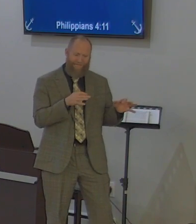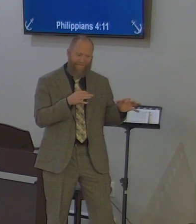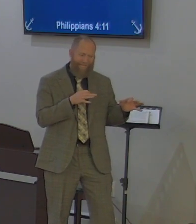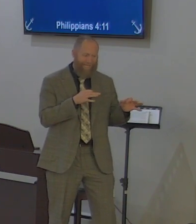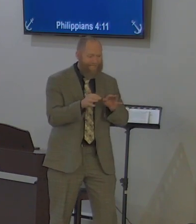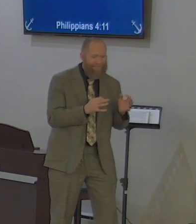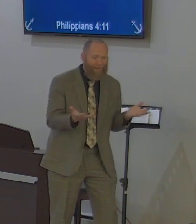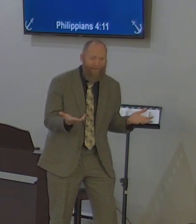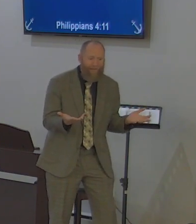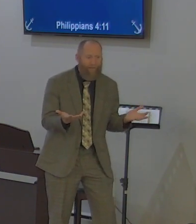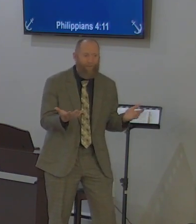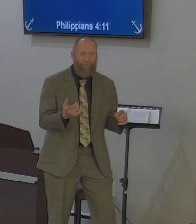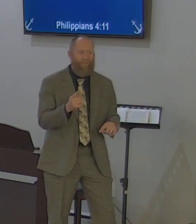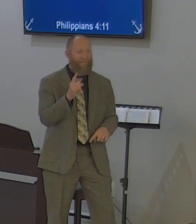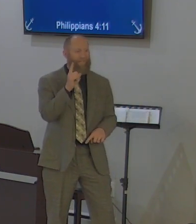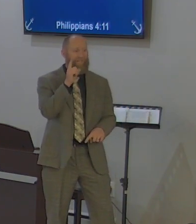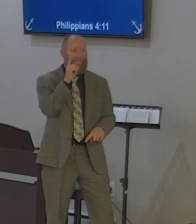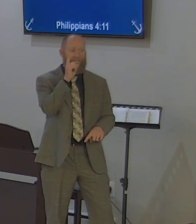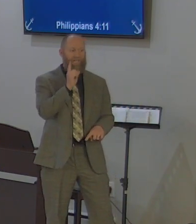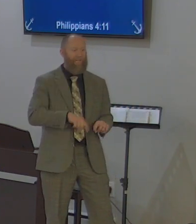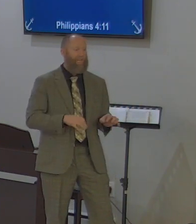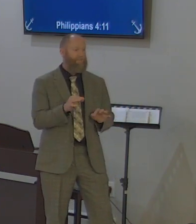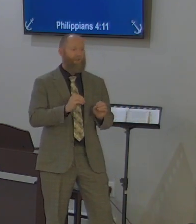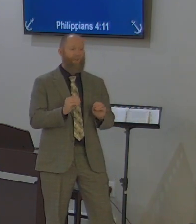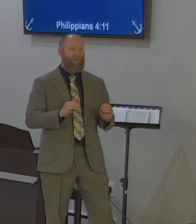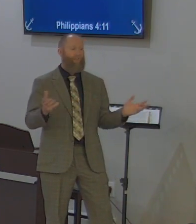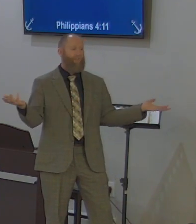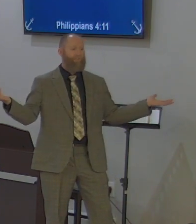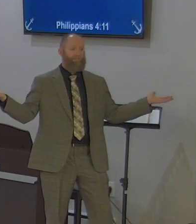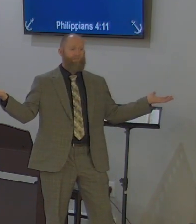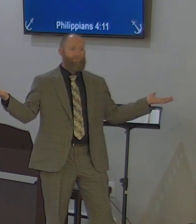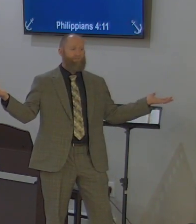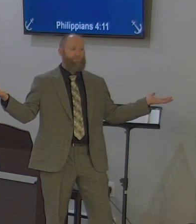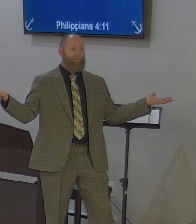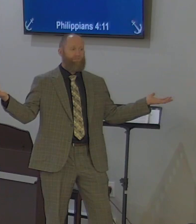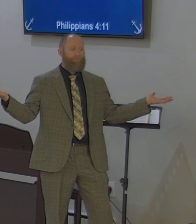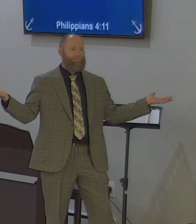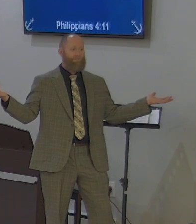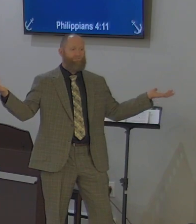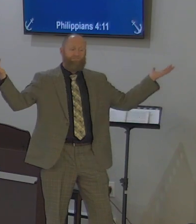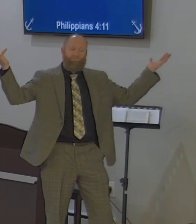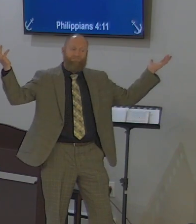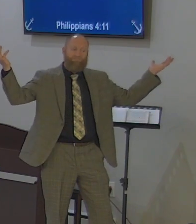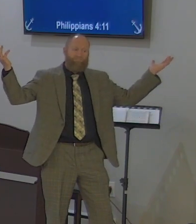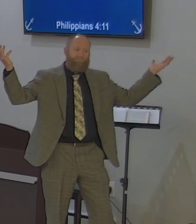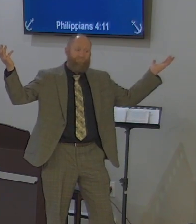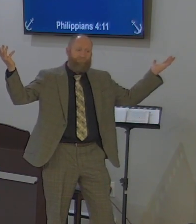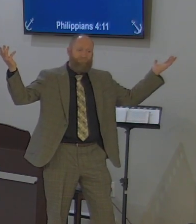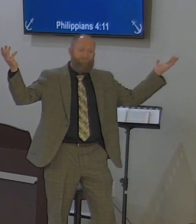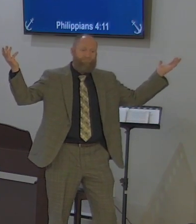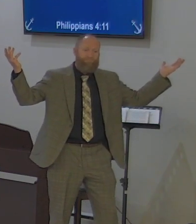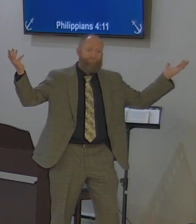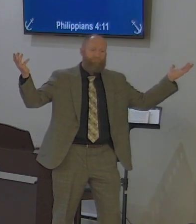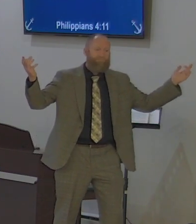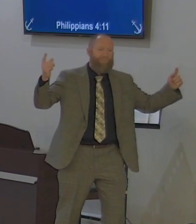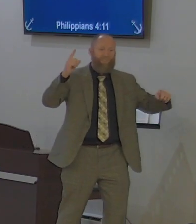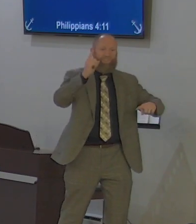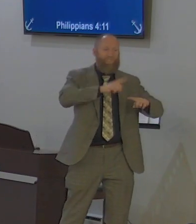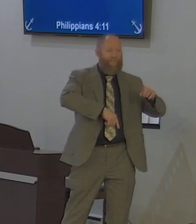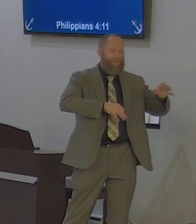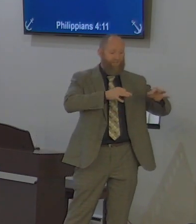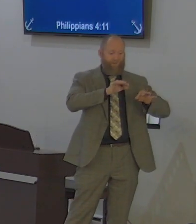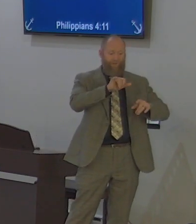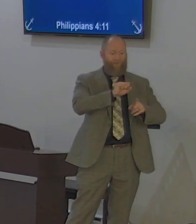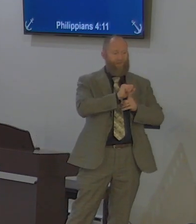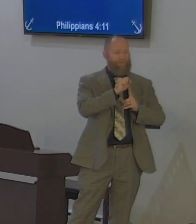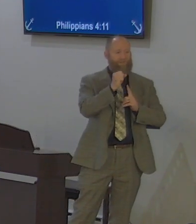There wasn't one, except one. Not that God took that child, I don't believe that for a second. But